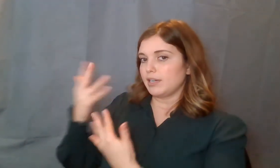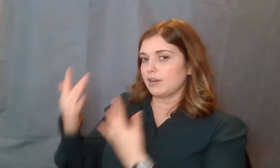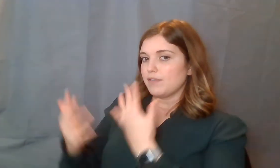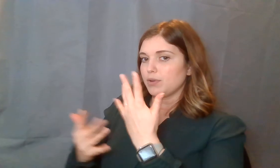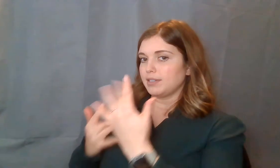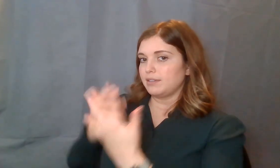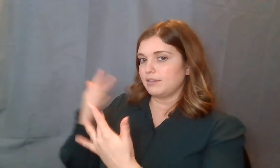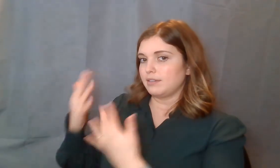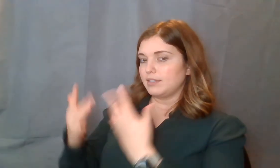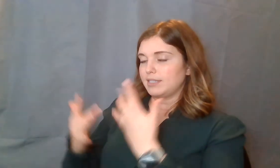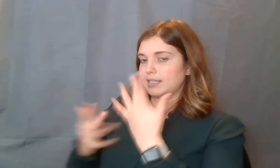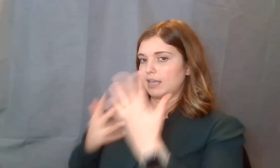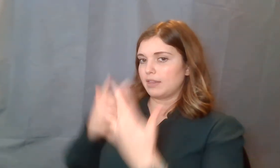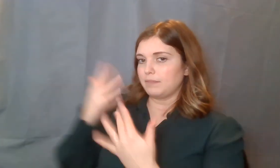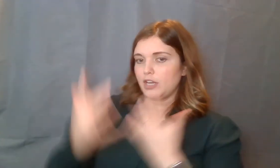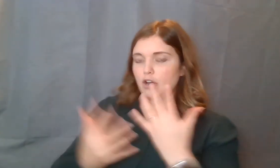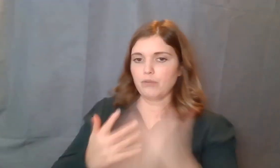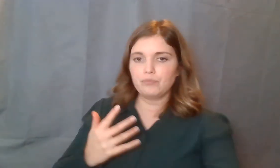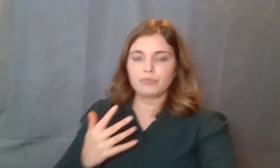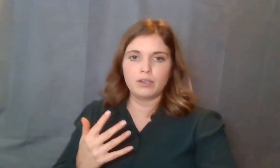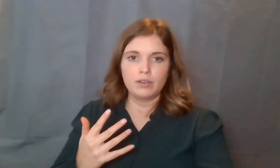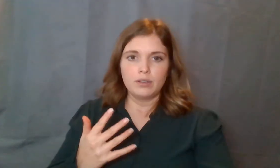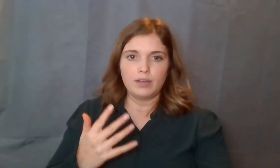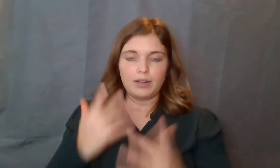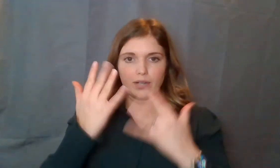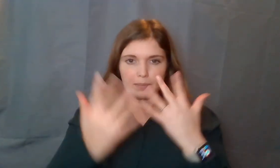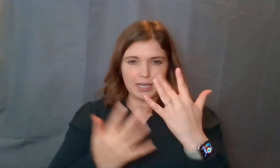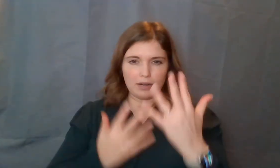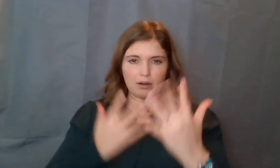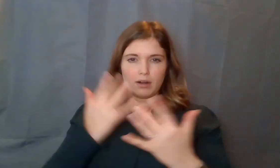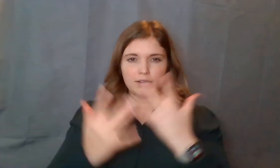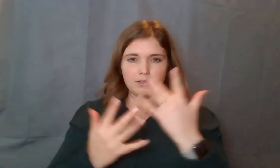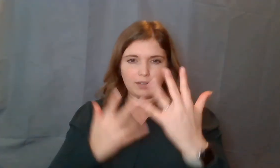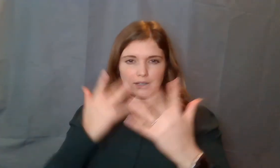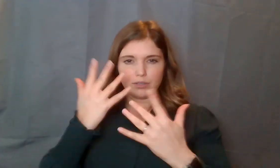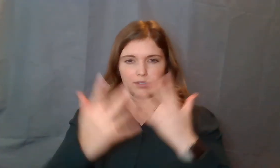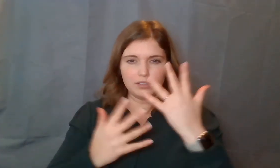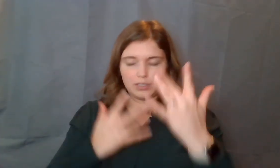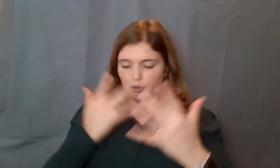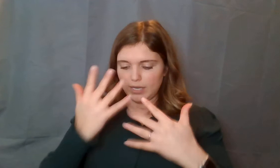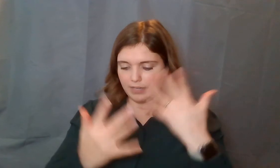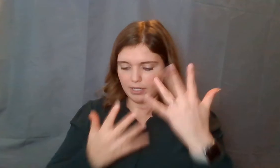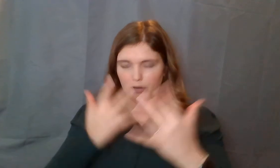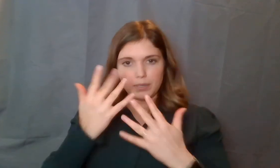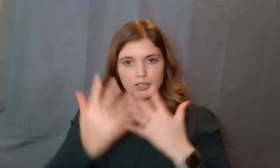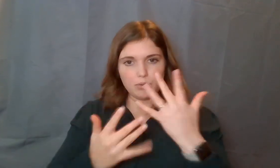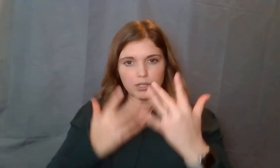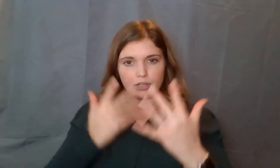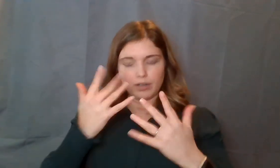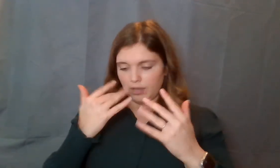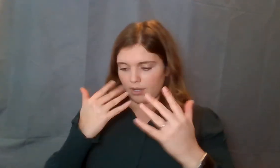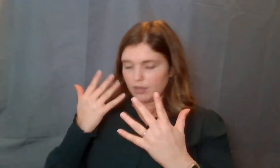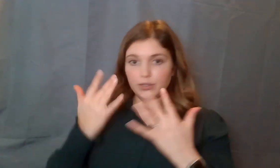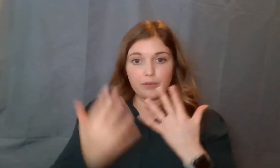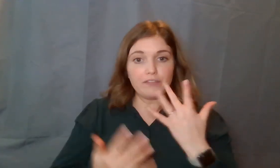here, if you can see on the video. I know it can be kind of hard on a 2D video, but you're doing good. So